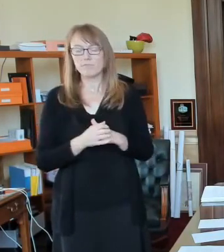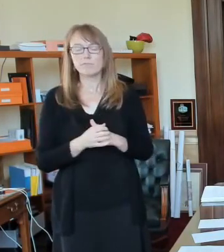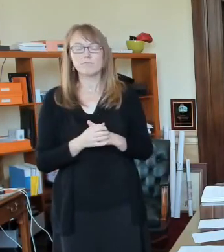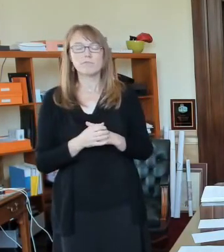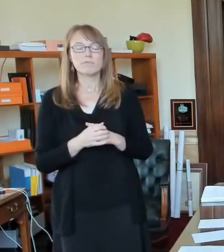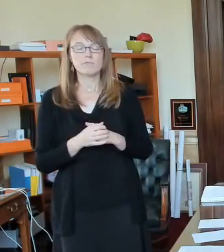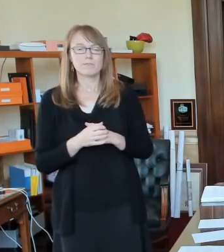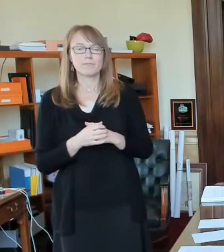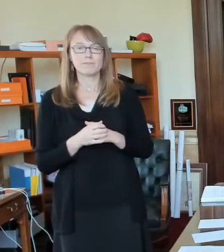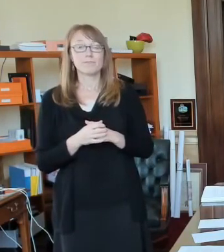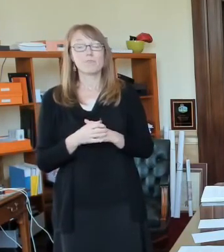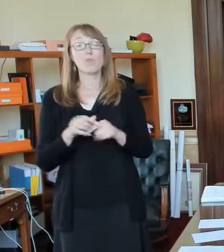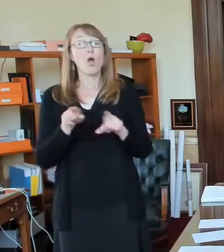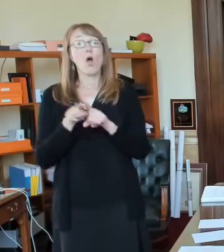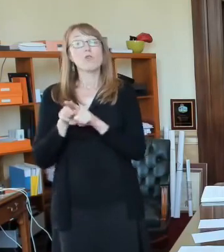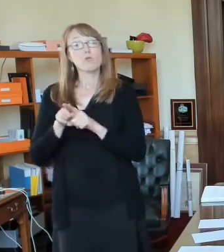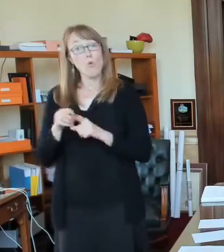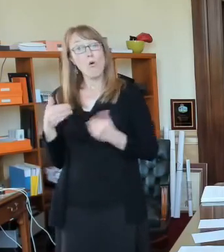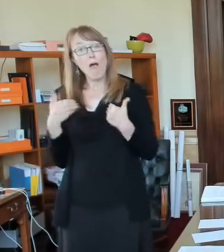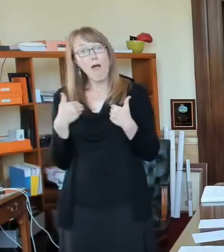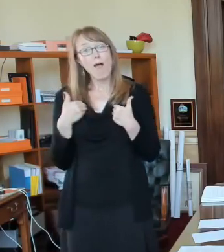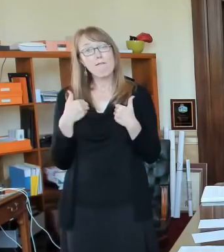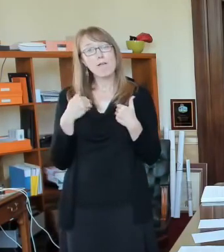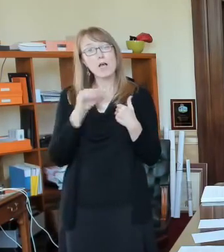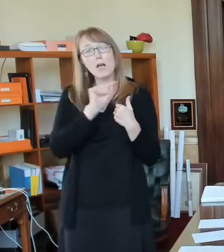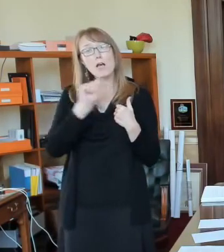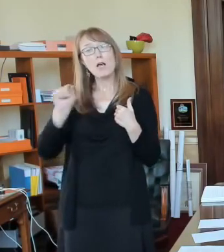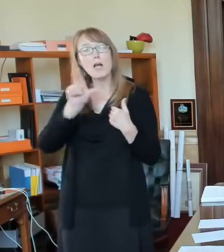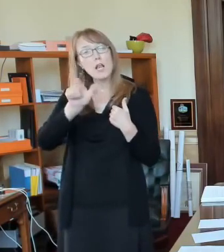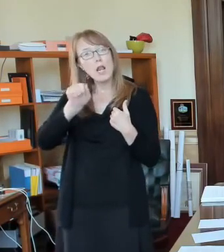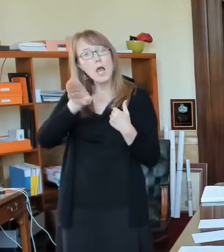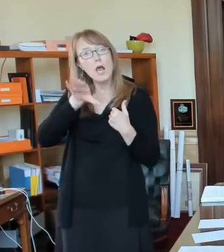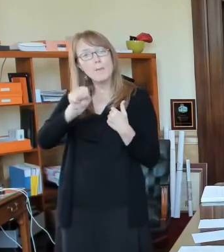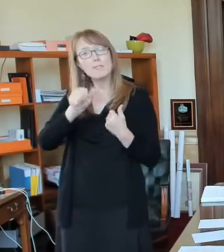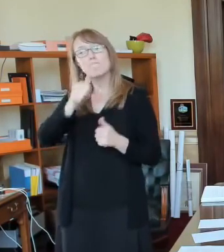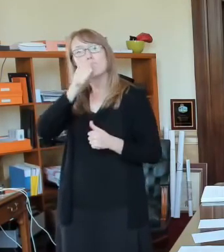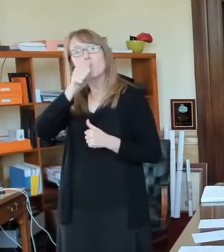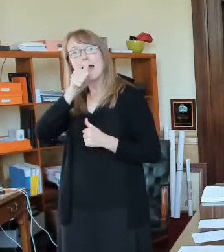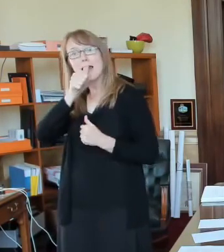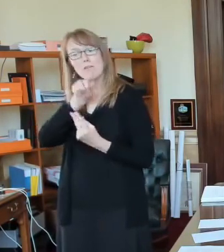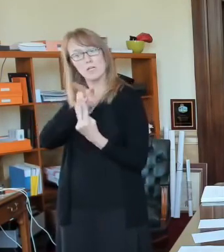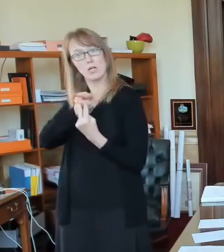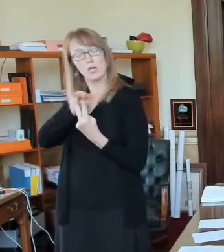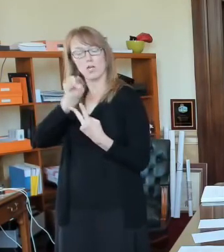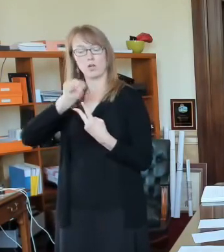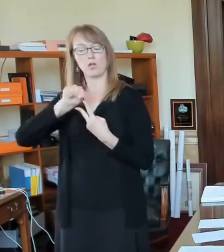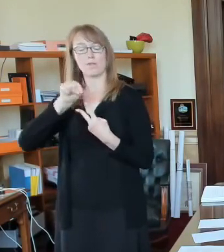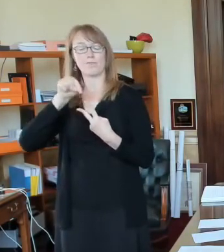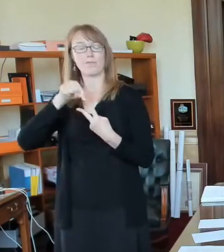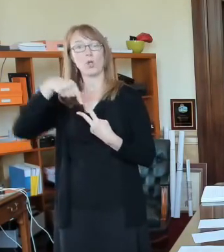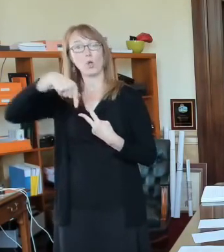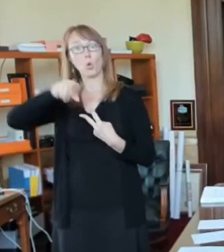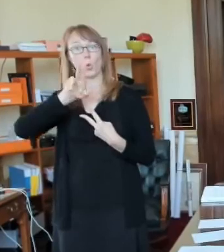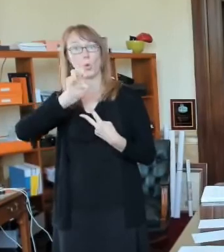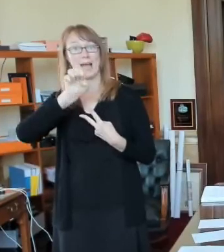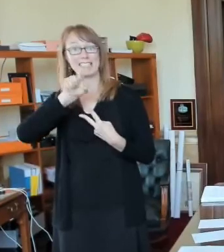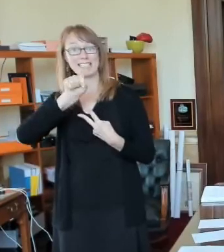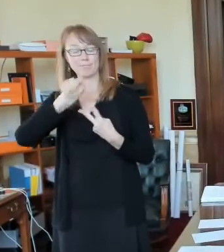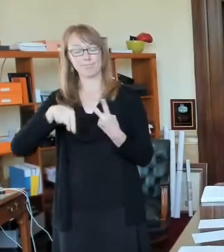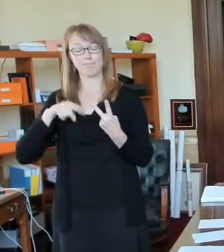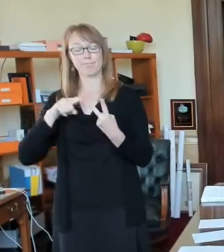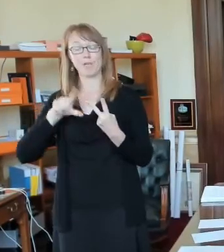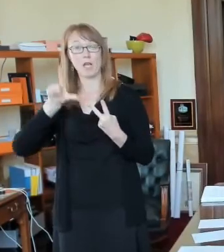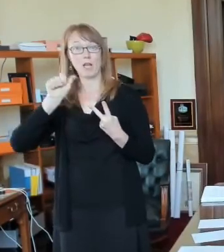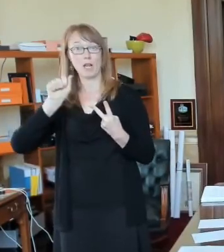the private labs that process most of these tests, Quest and LabCorp, because there's so many